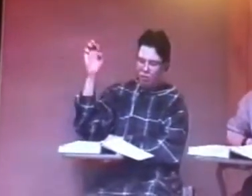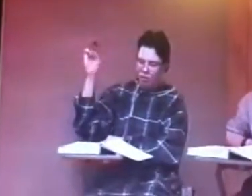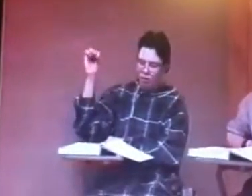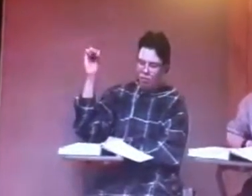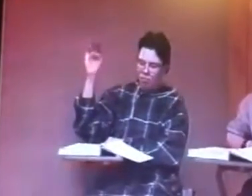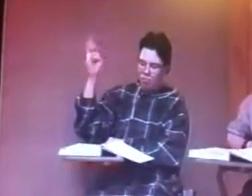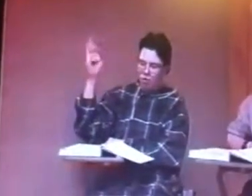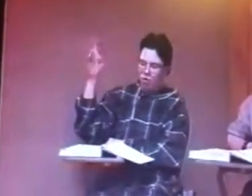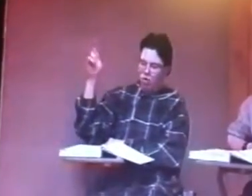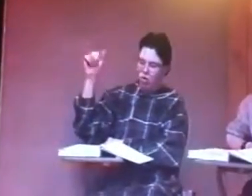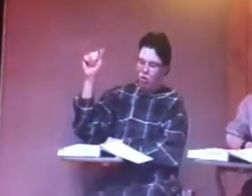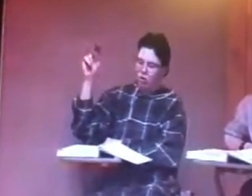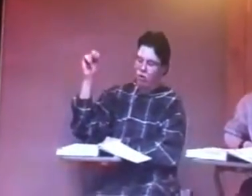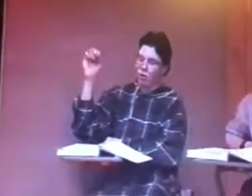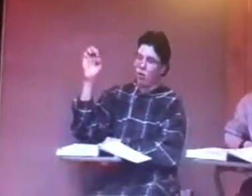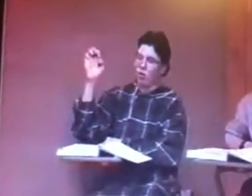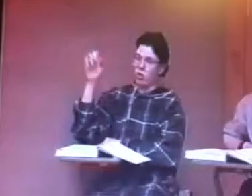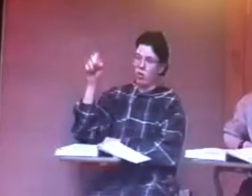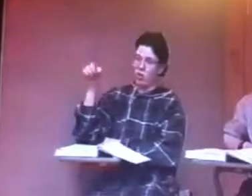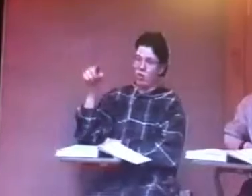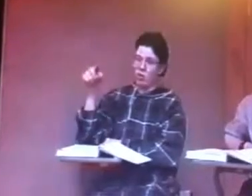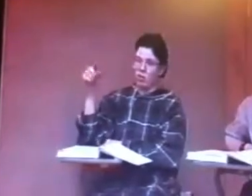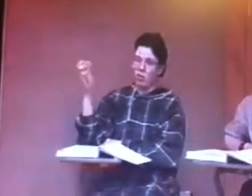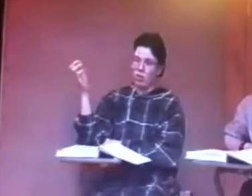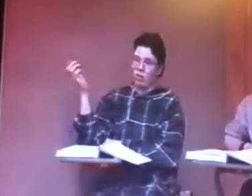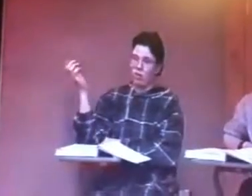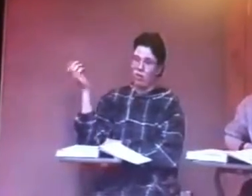I think it's membrane? Yeah?